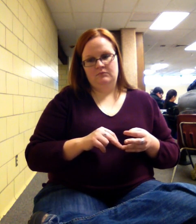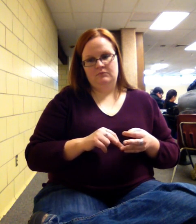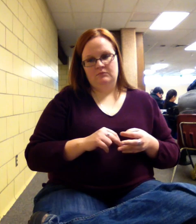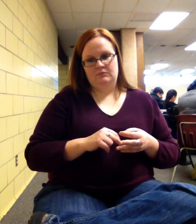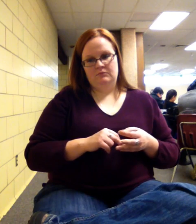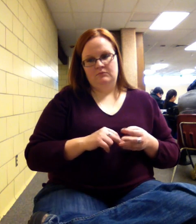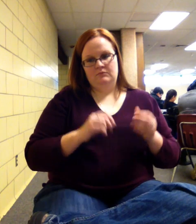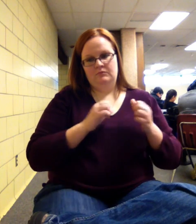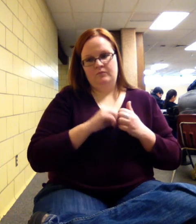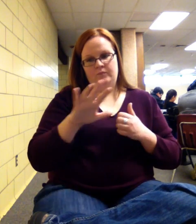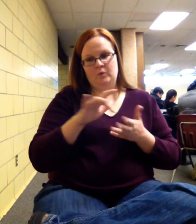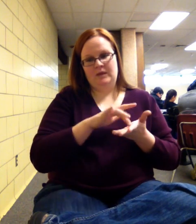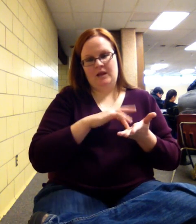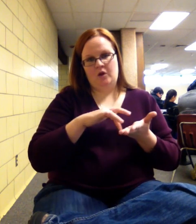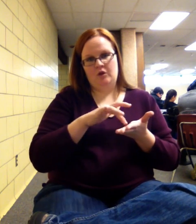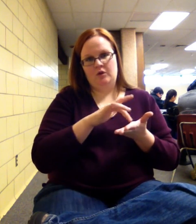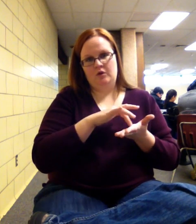With your calculator, you get 8.04.